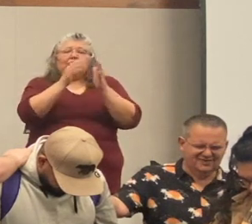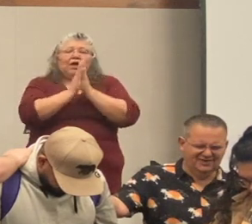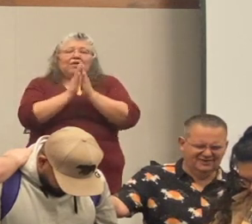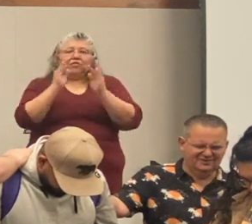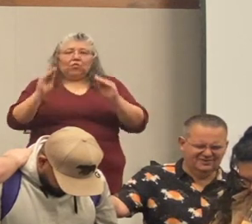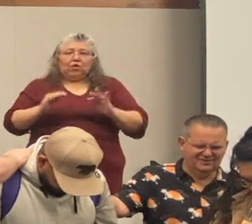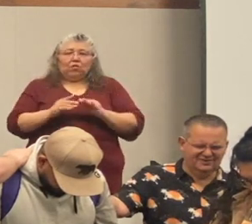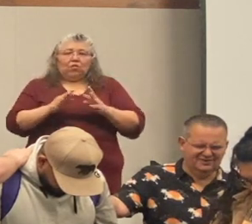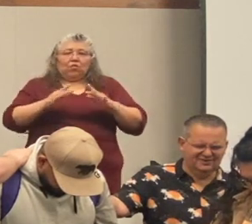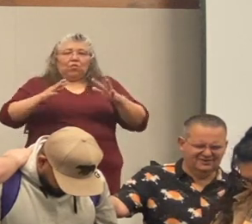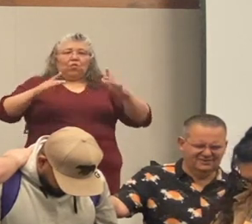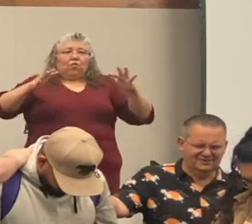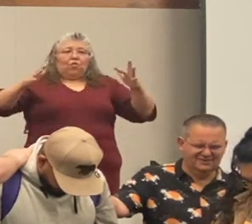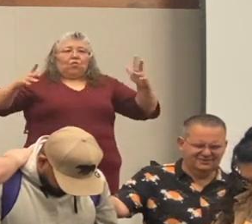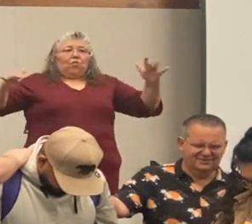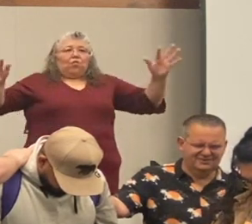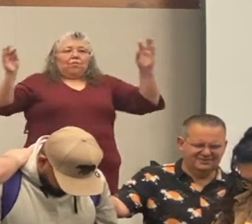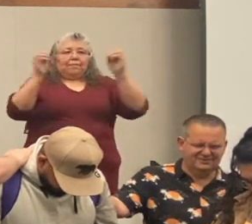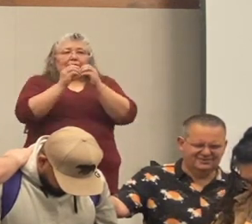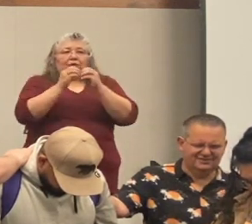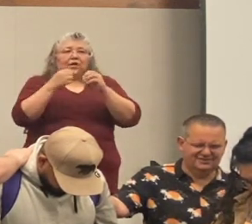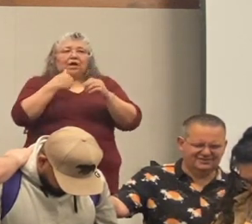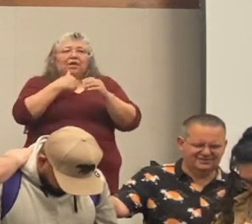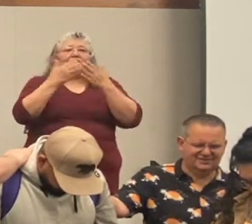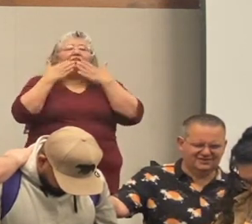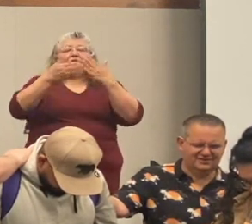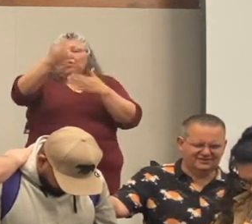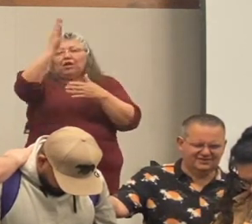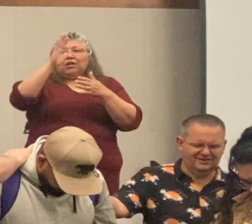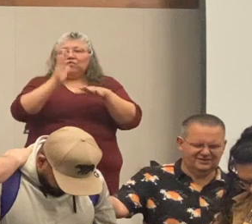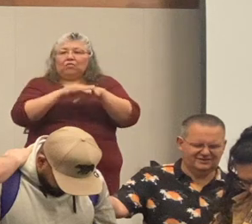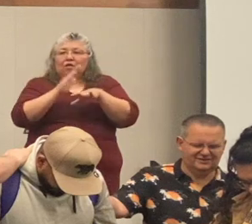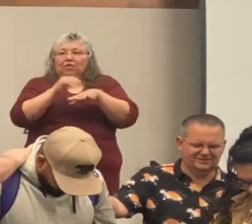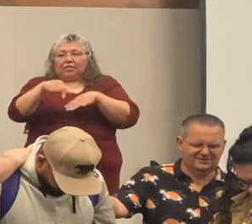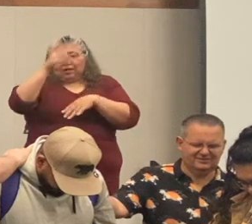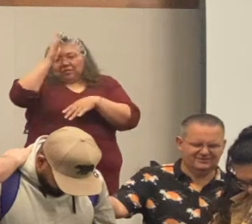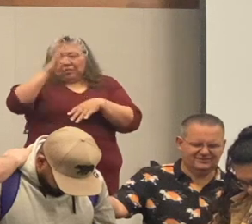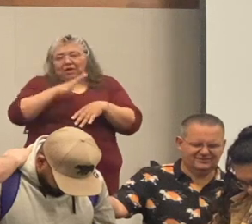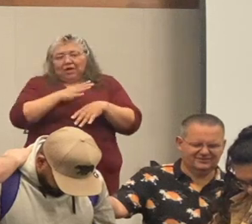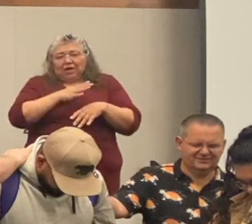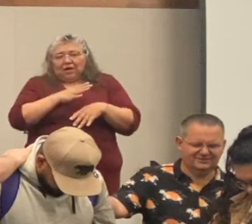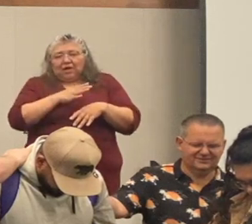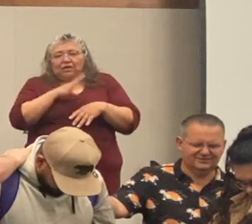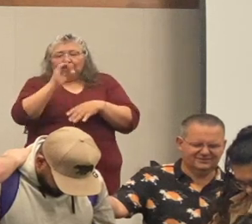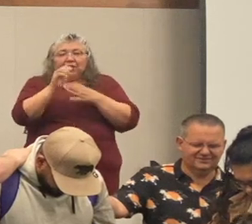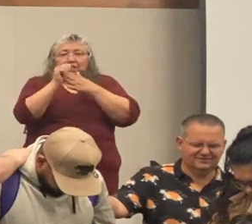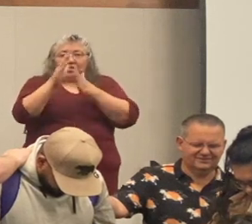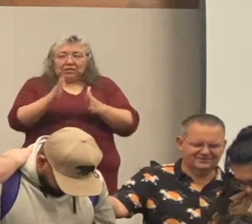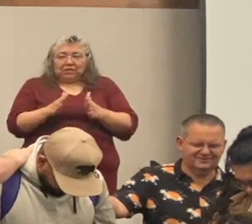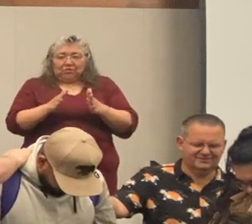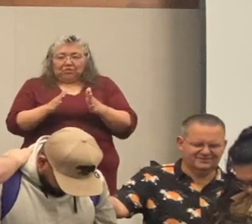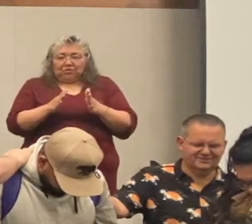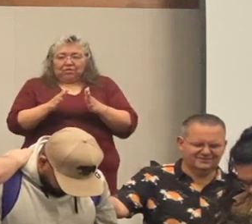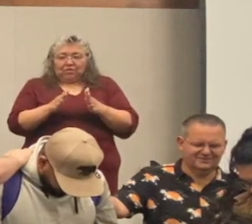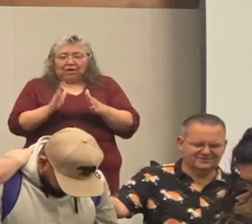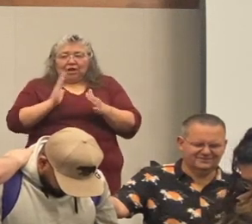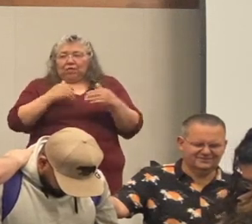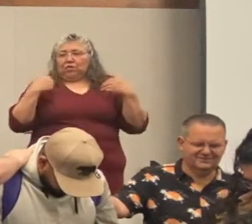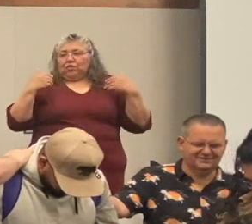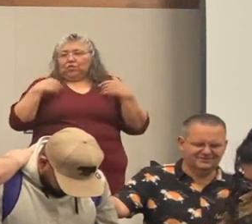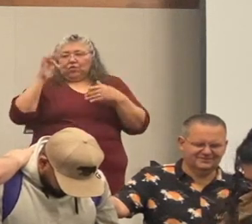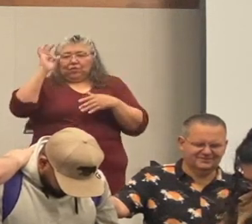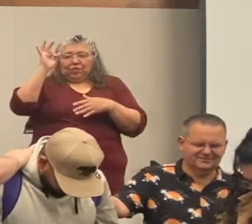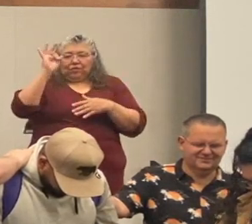grow even more. And so, Father, I just thank you, God, that you've called this man to be the leader of our youth